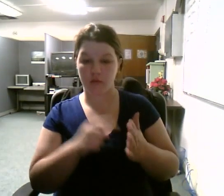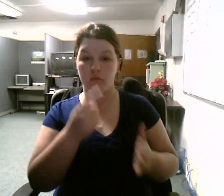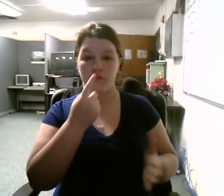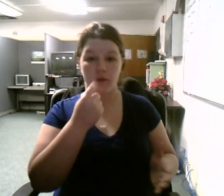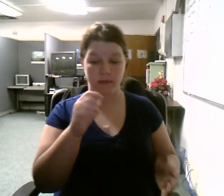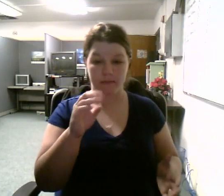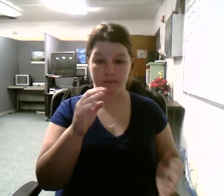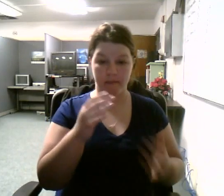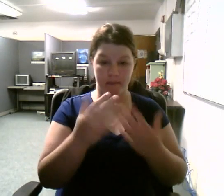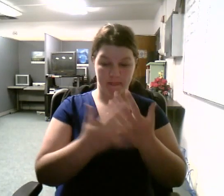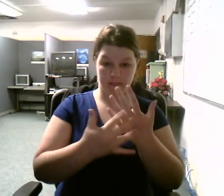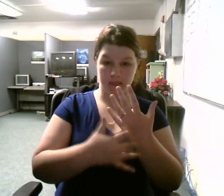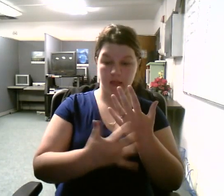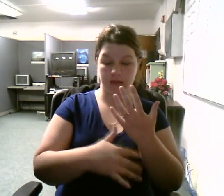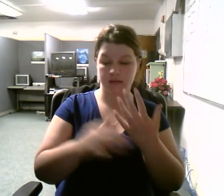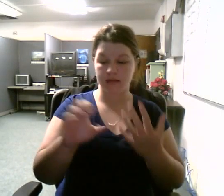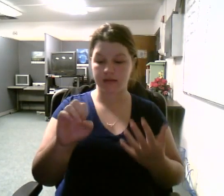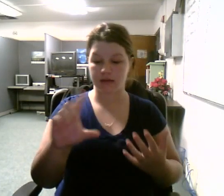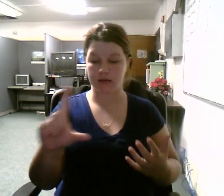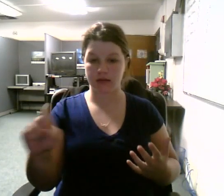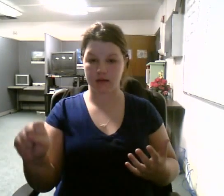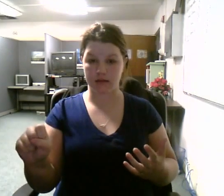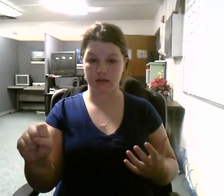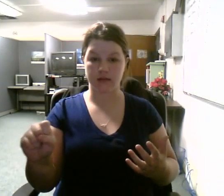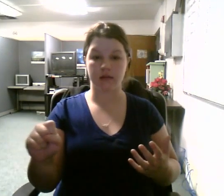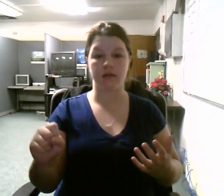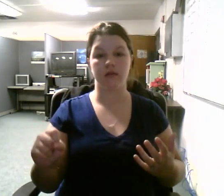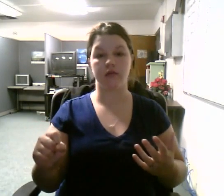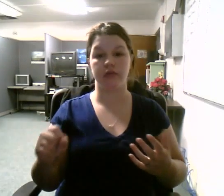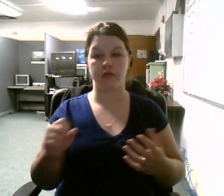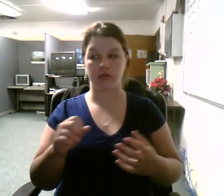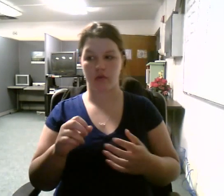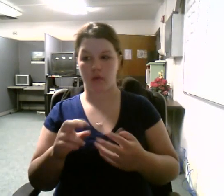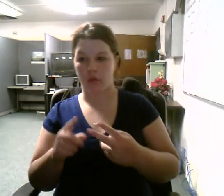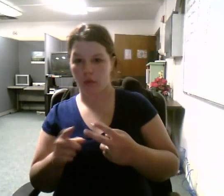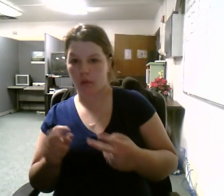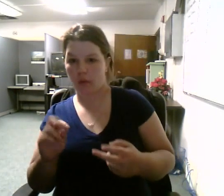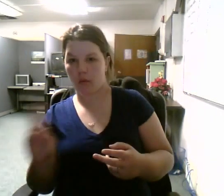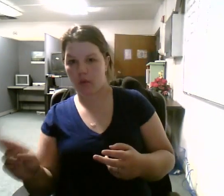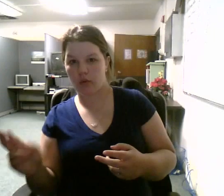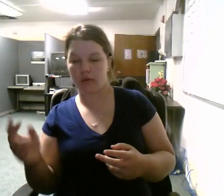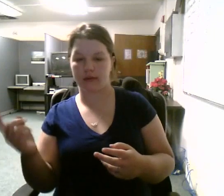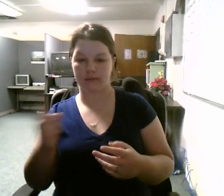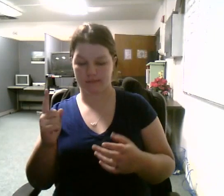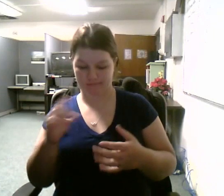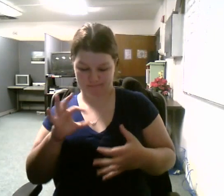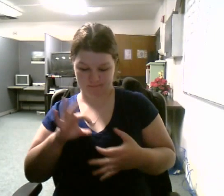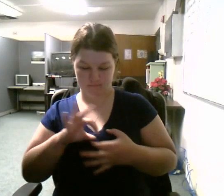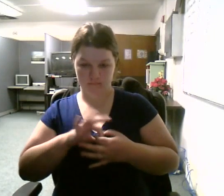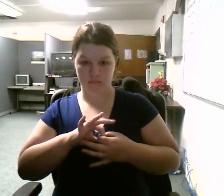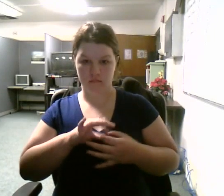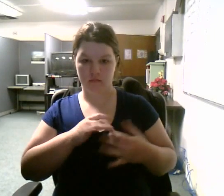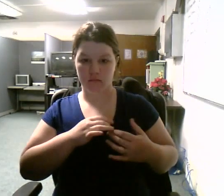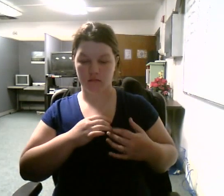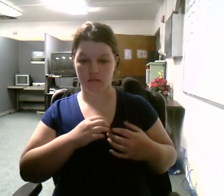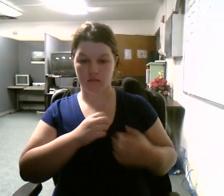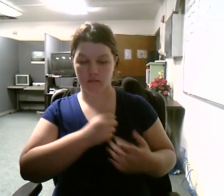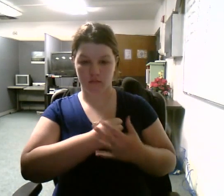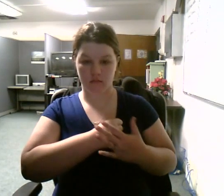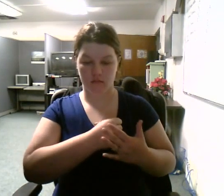If you look at very simple organisms, you may discover cells that have no defined nucleus. Or there might be other